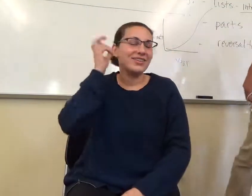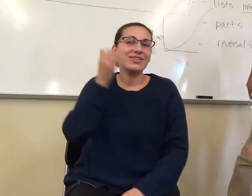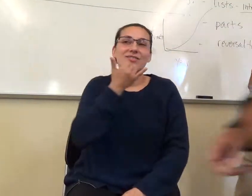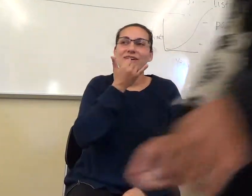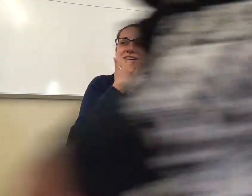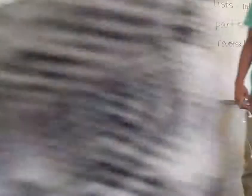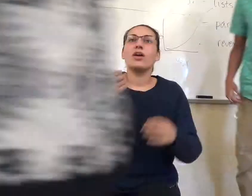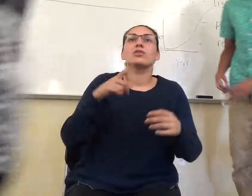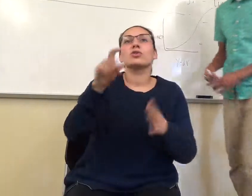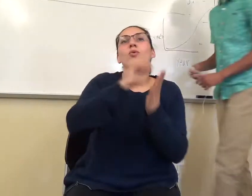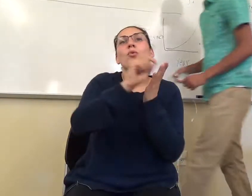your